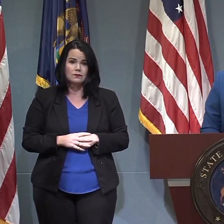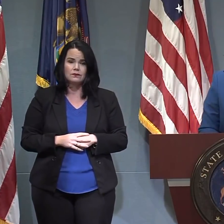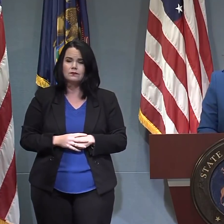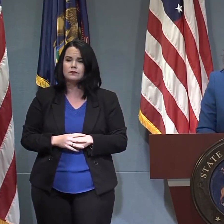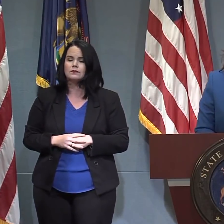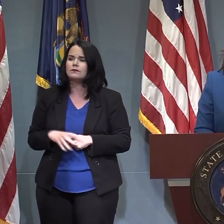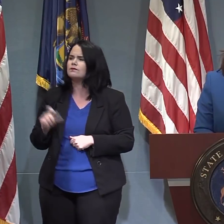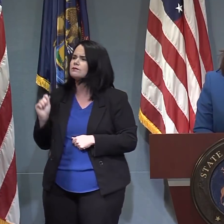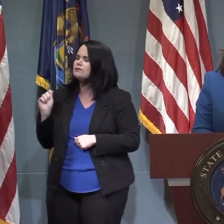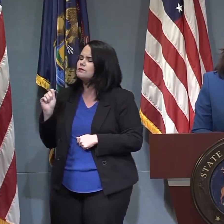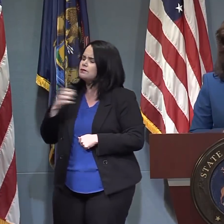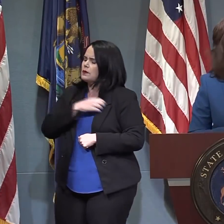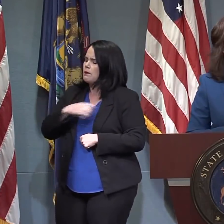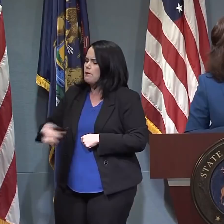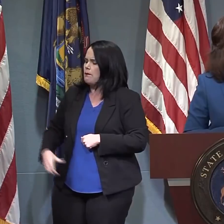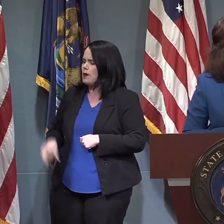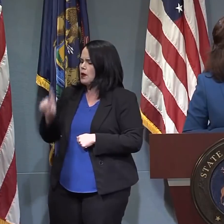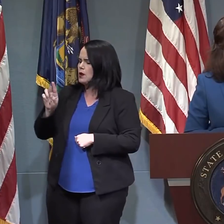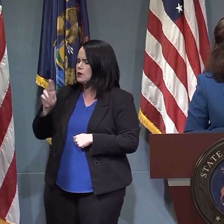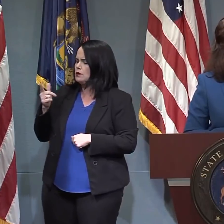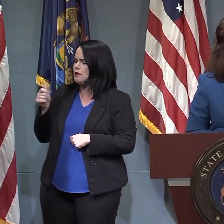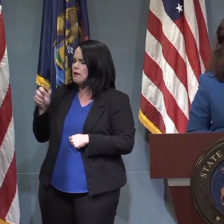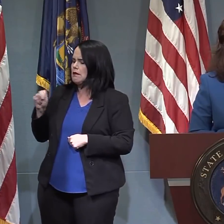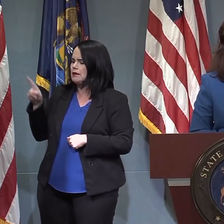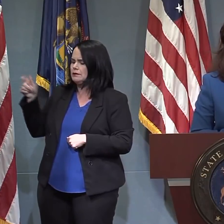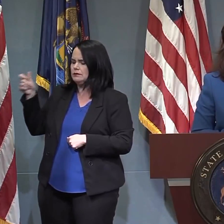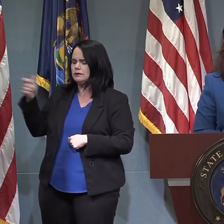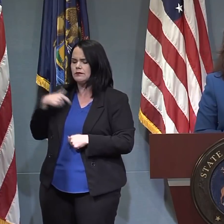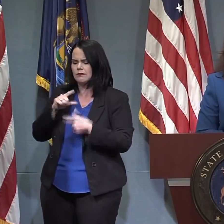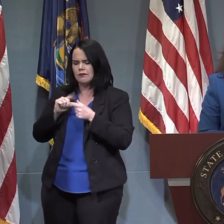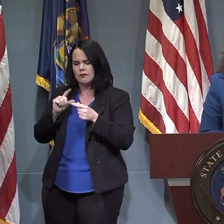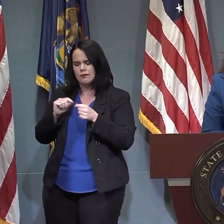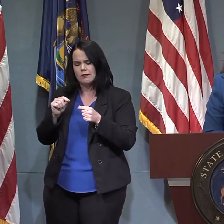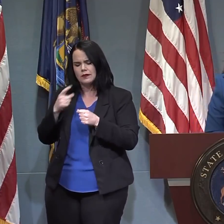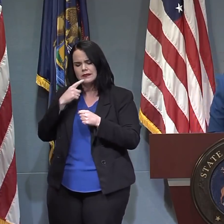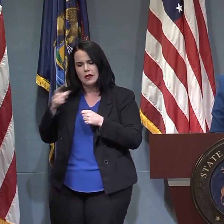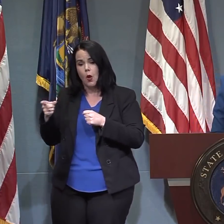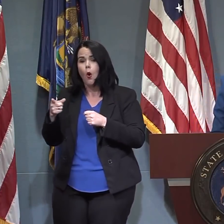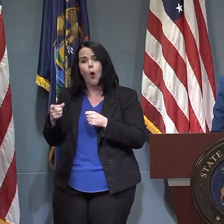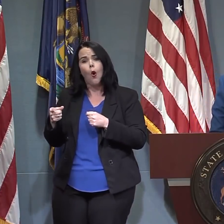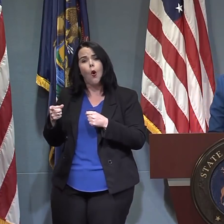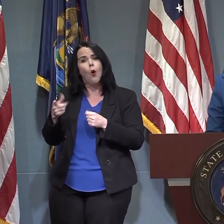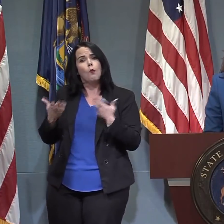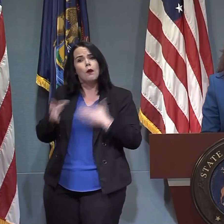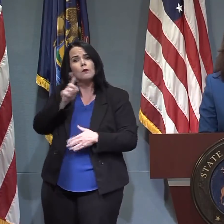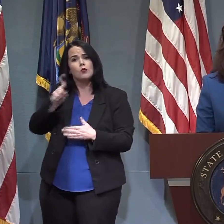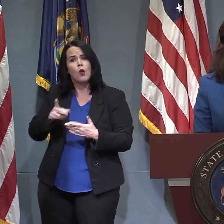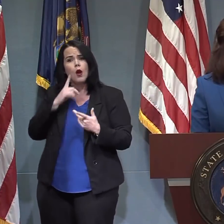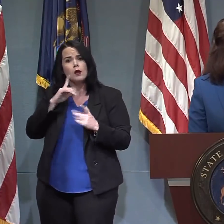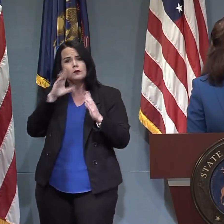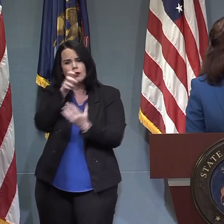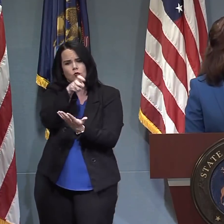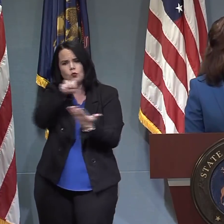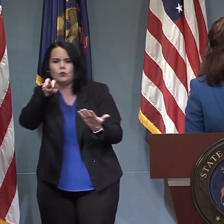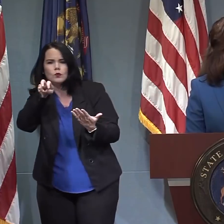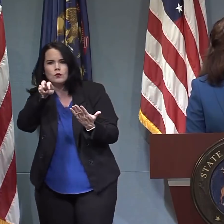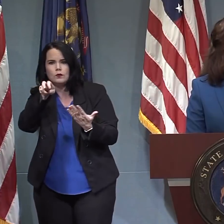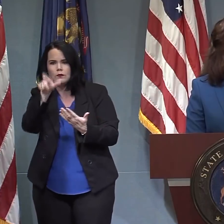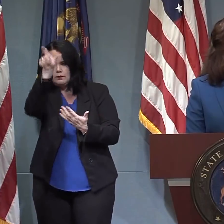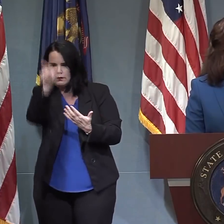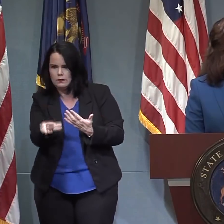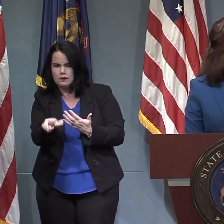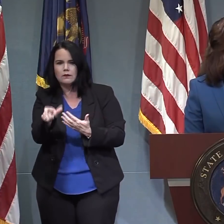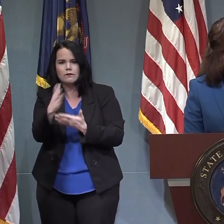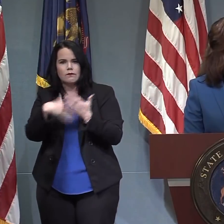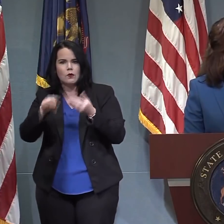Mayor Duggan said today Detroiters could potentially expect to enter Phase 4 within the next few weeks. Do you have a